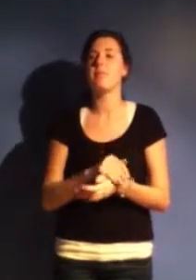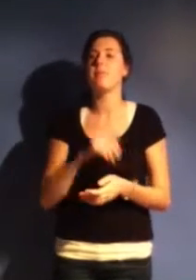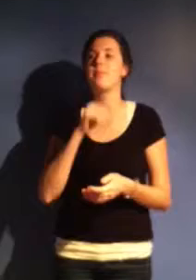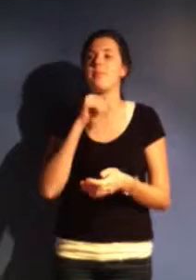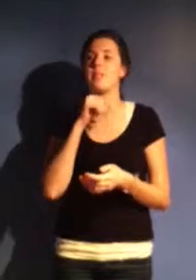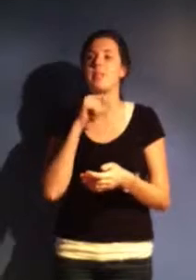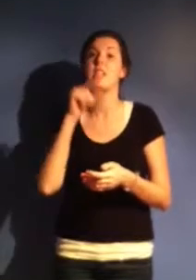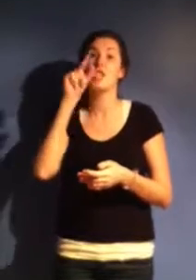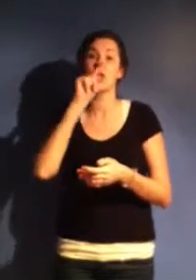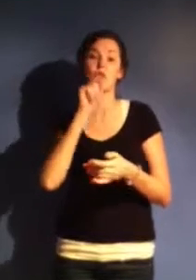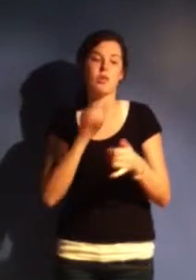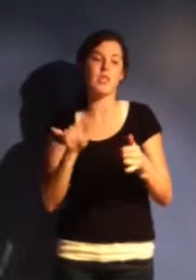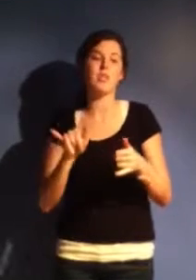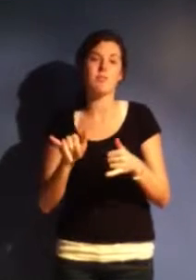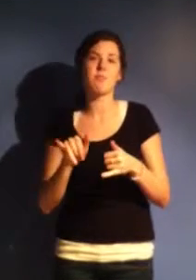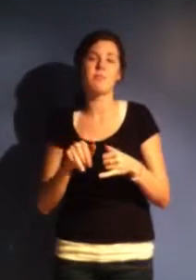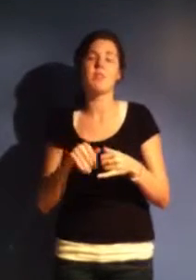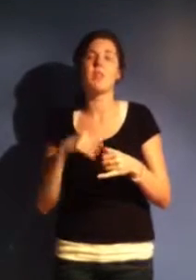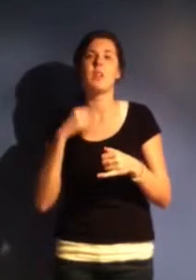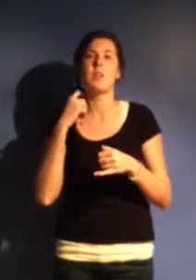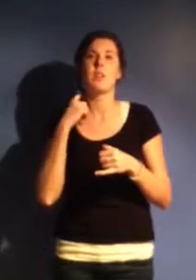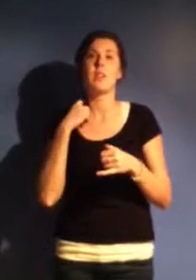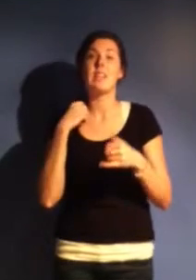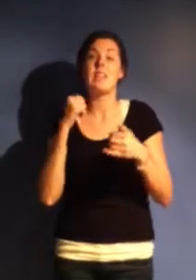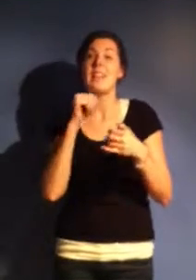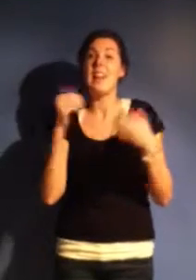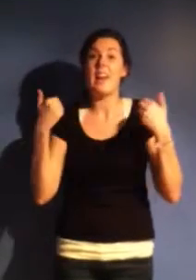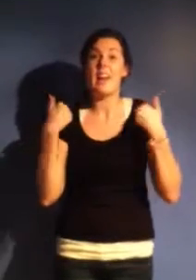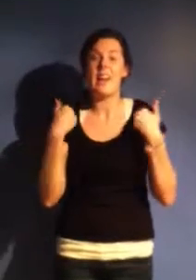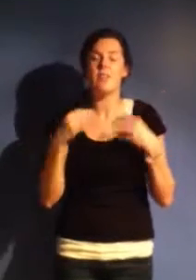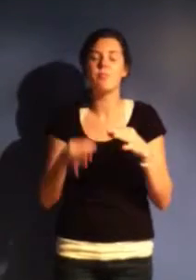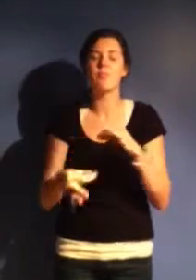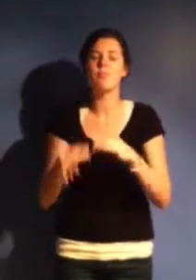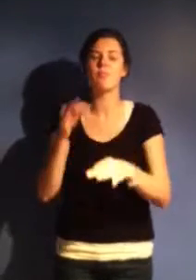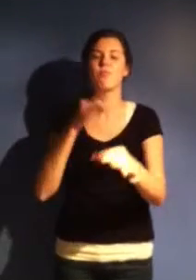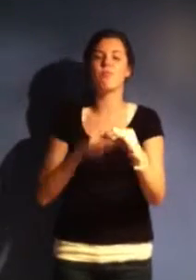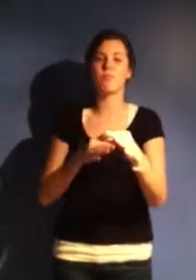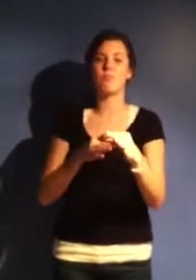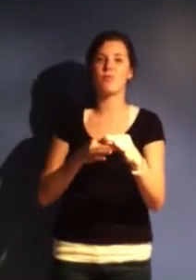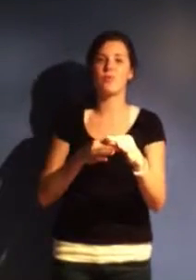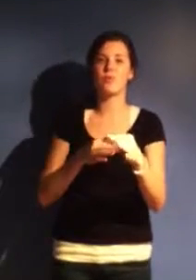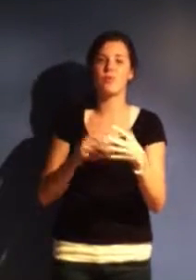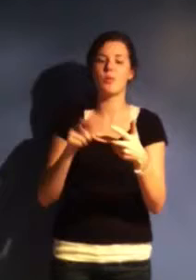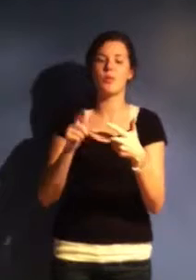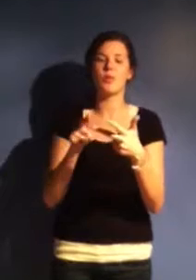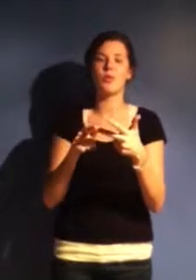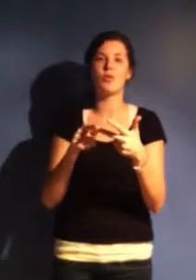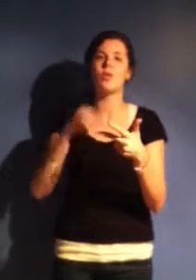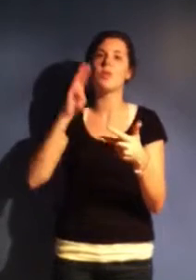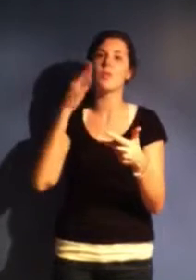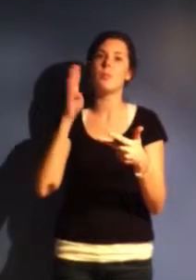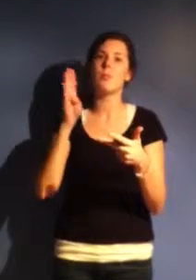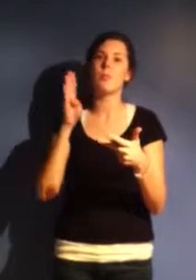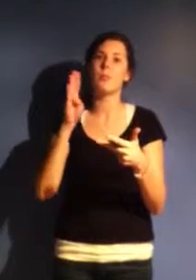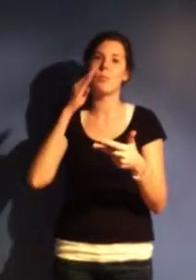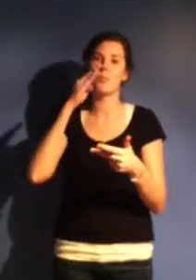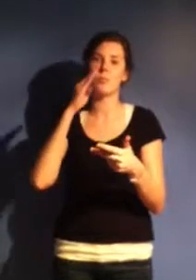blue cheese for the kefalotiri. First thing you want to do is lay a strip on your countertop of the phyllo